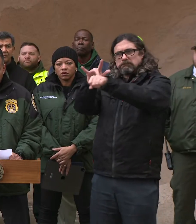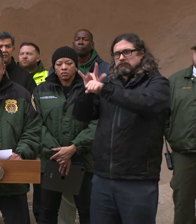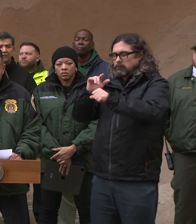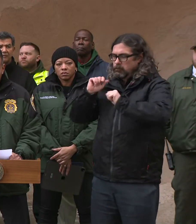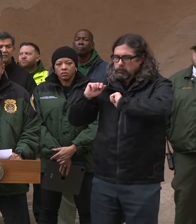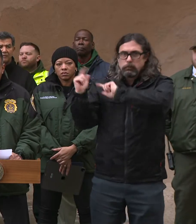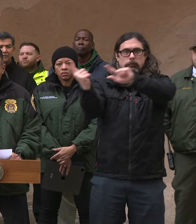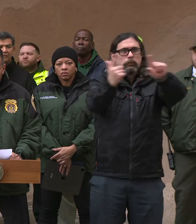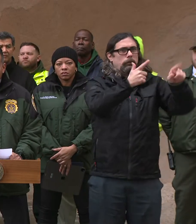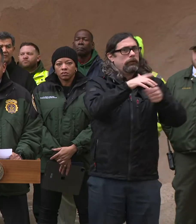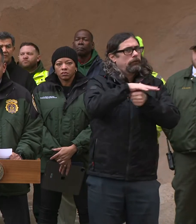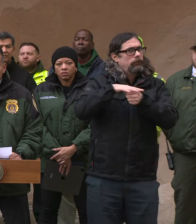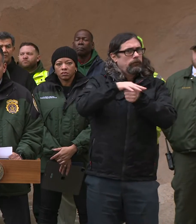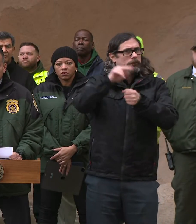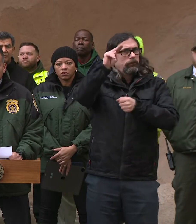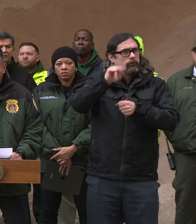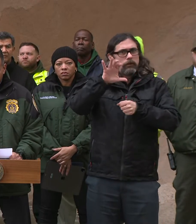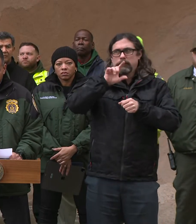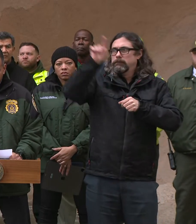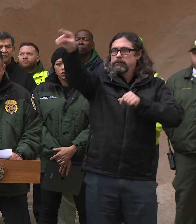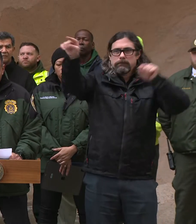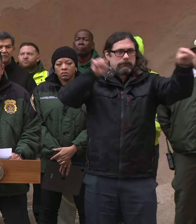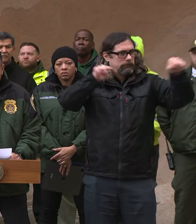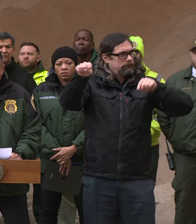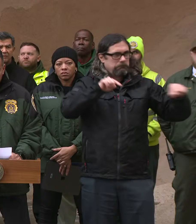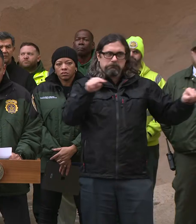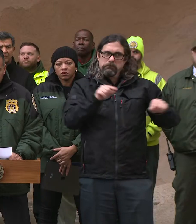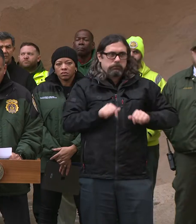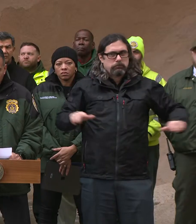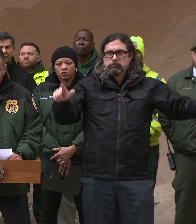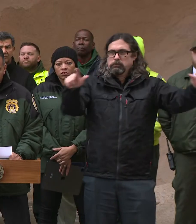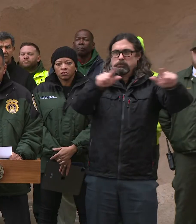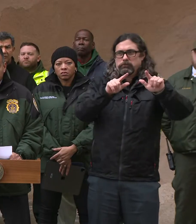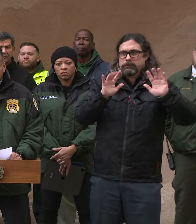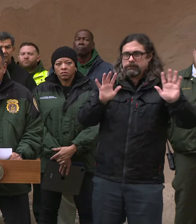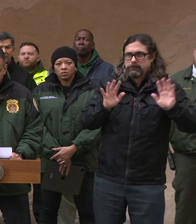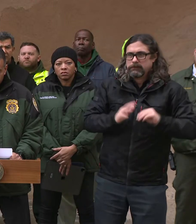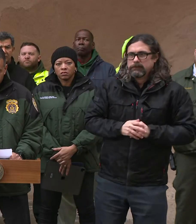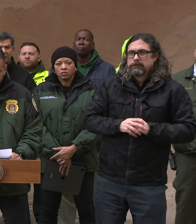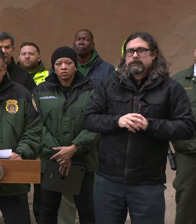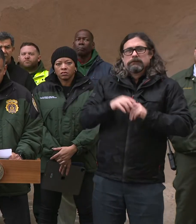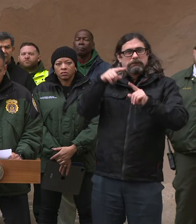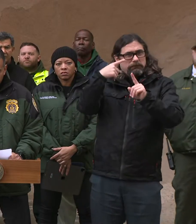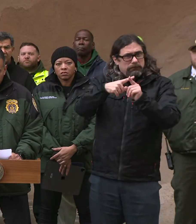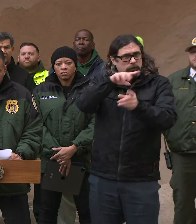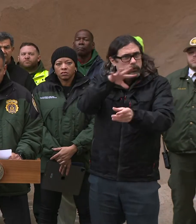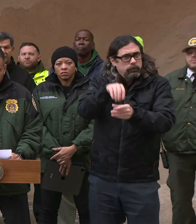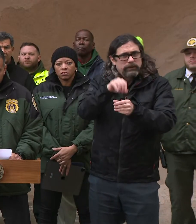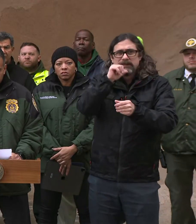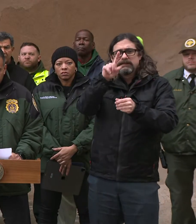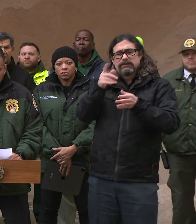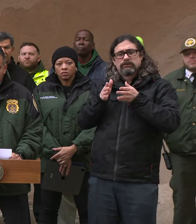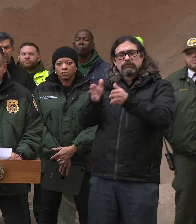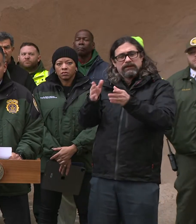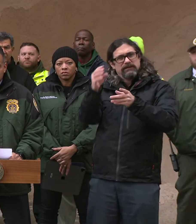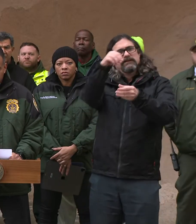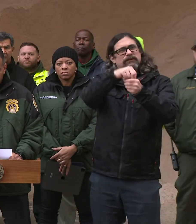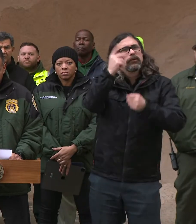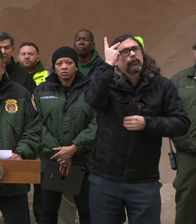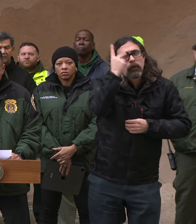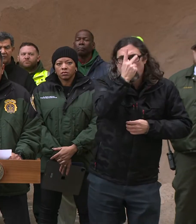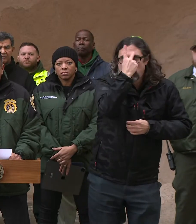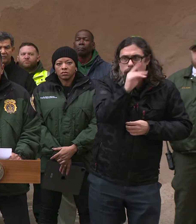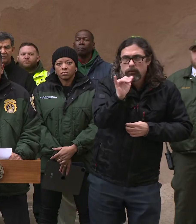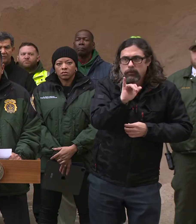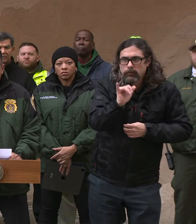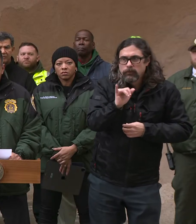activated a plan that includes vehicles from New York City Parks, New York City Department of Environmental Protection, and the New York City Department of